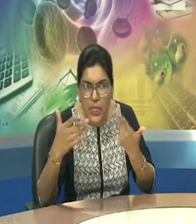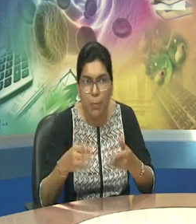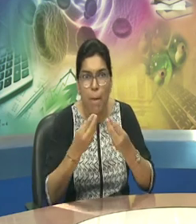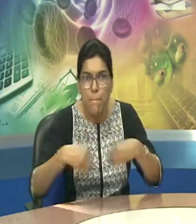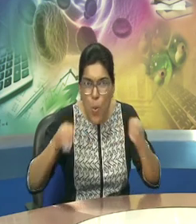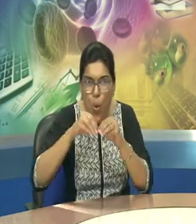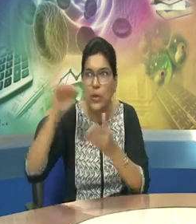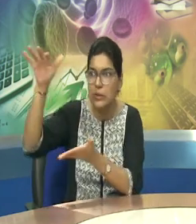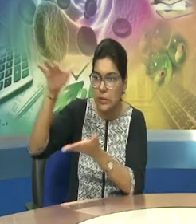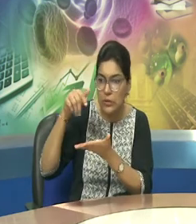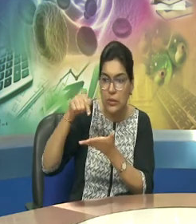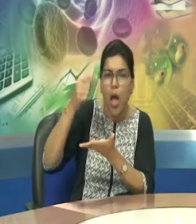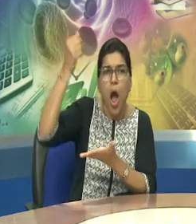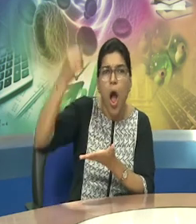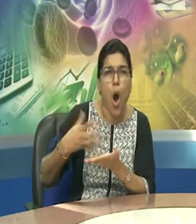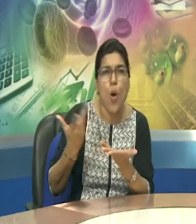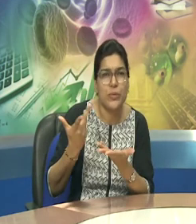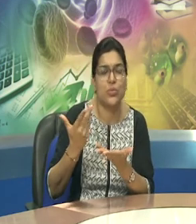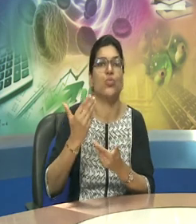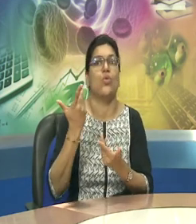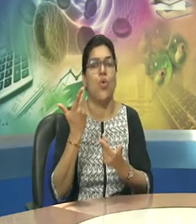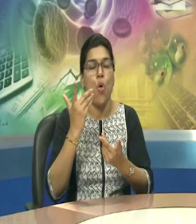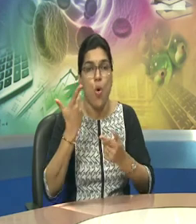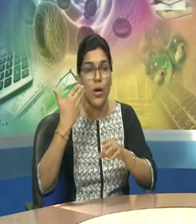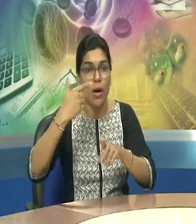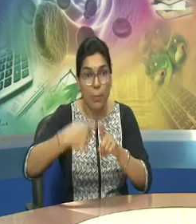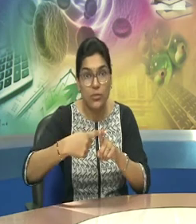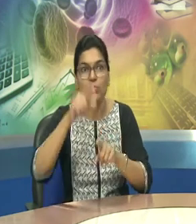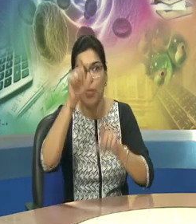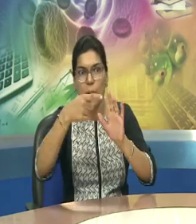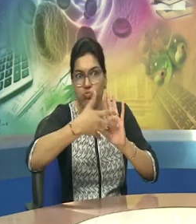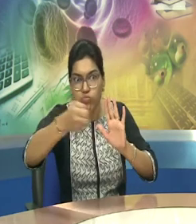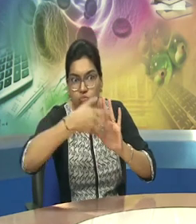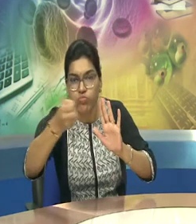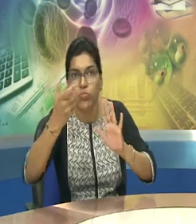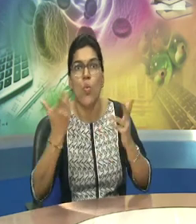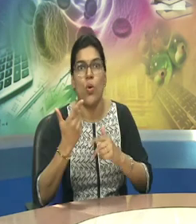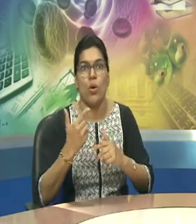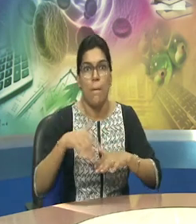duration for such finance is needed in the business.